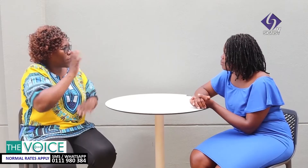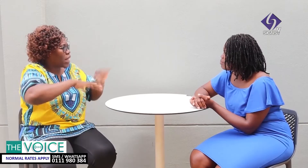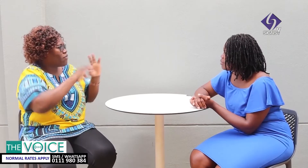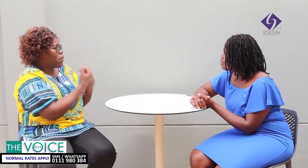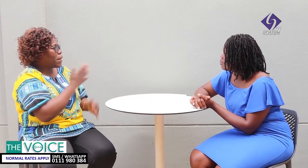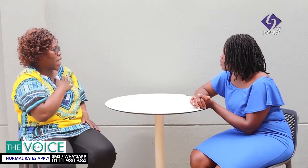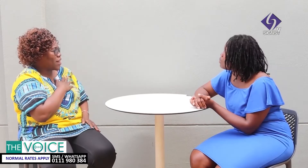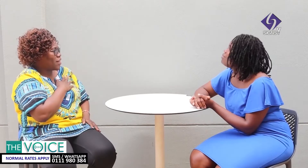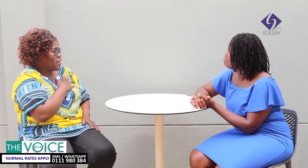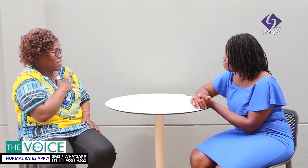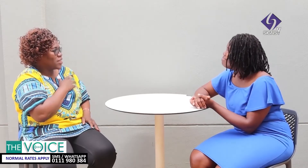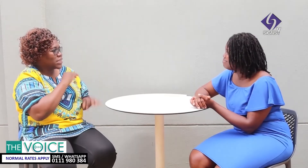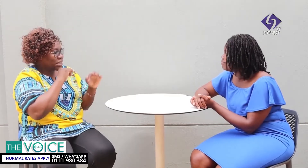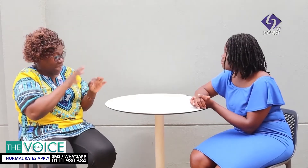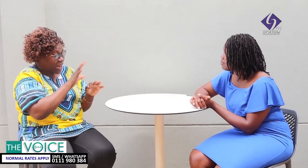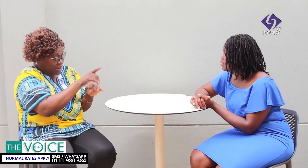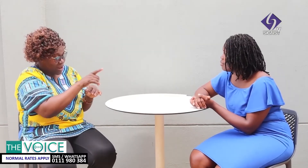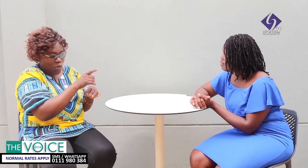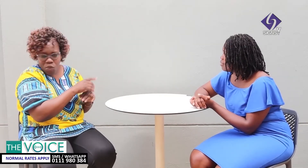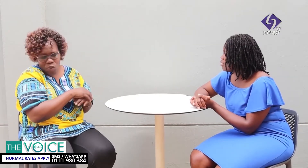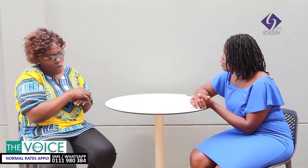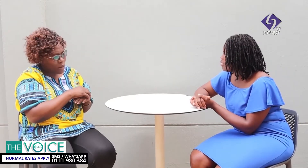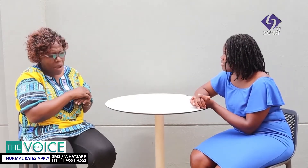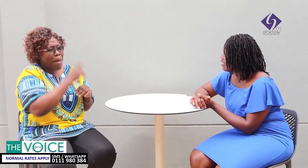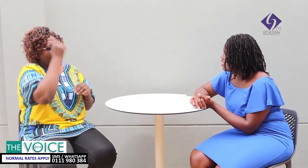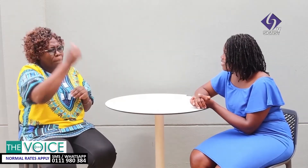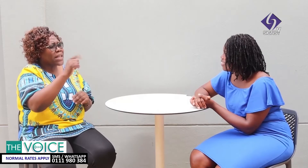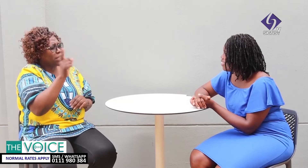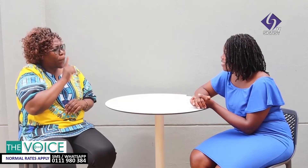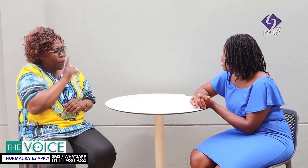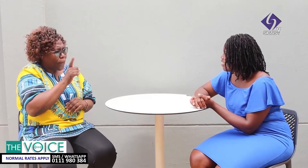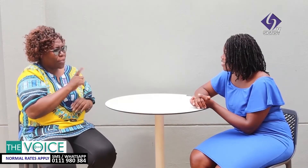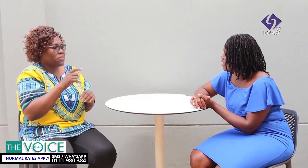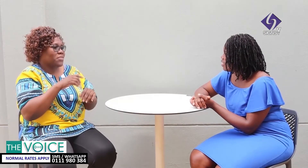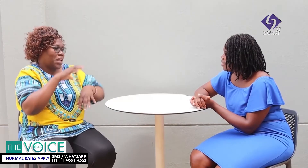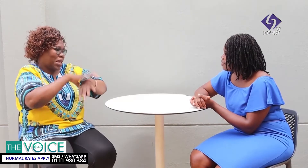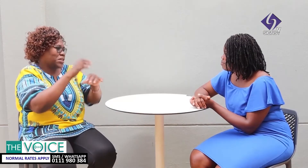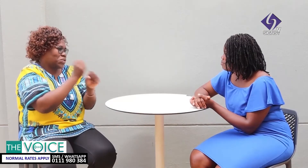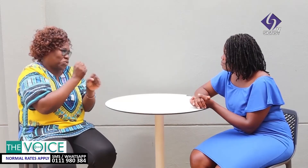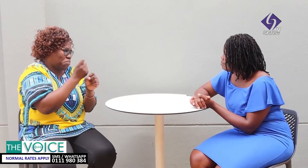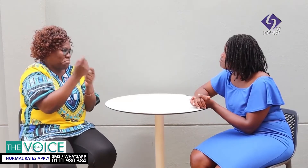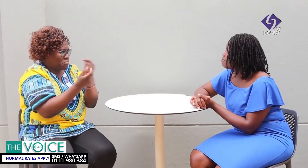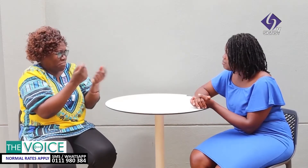And my uncle actually was feeling like a deaf person is nothing, and he really oppressed me a lot. That was so hard for me to deal